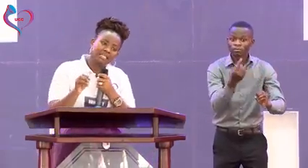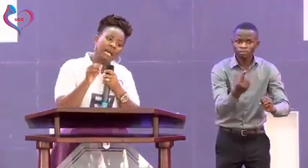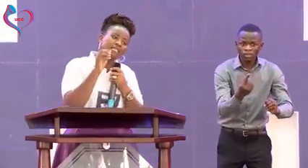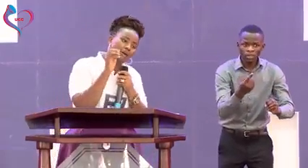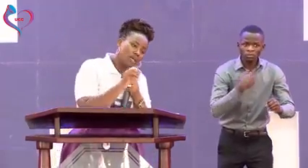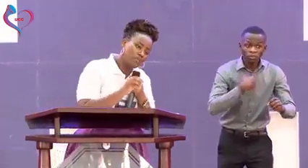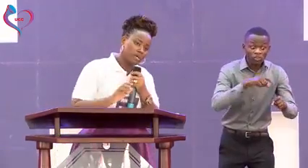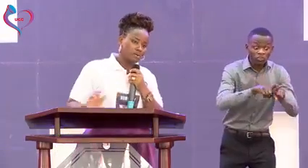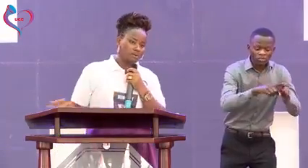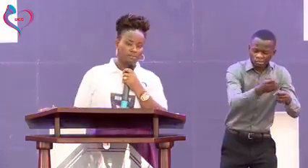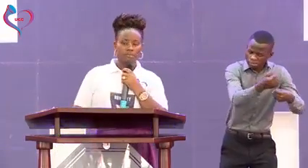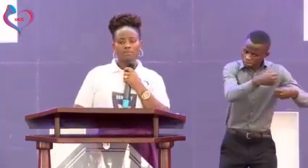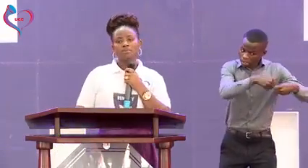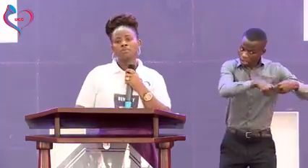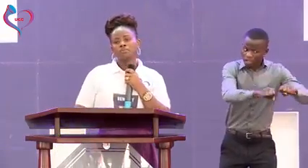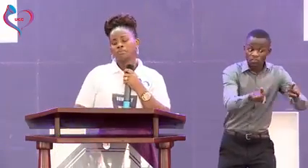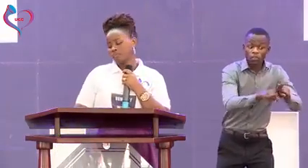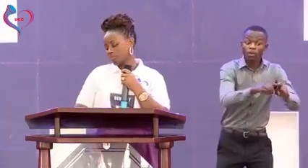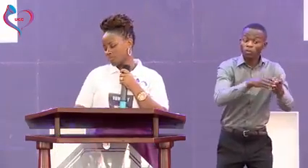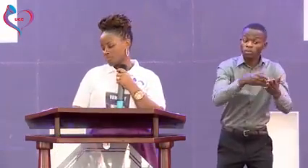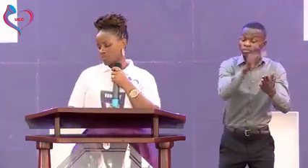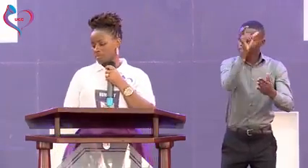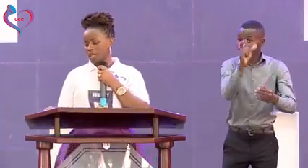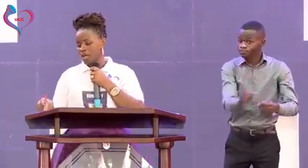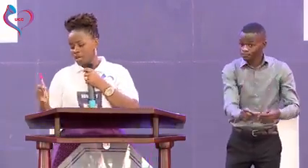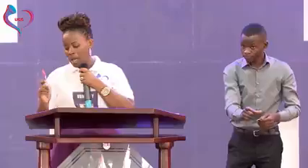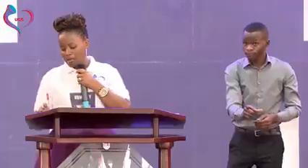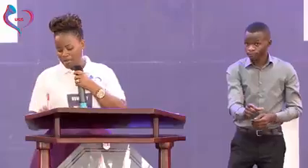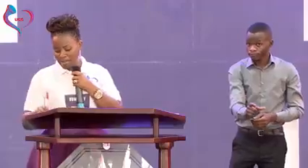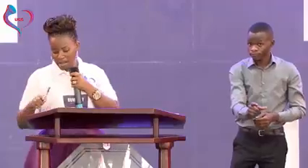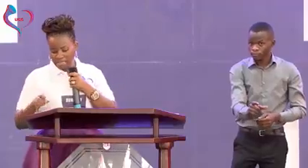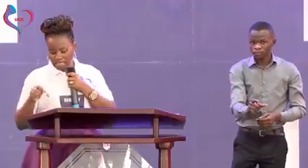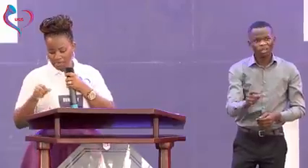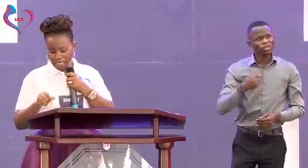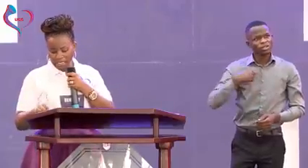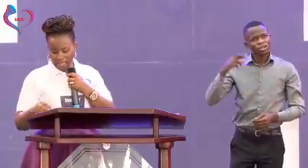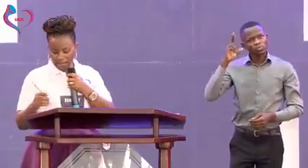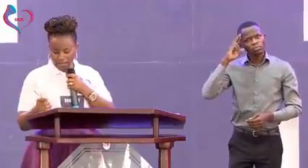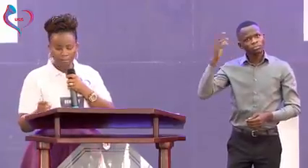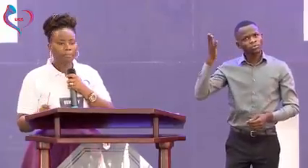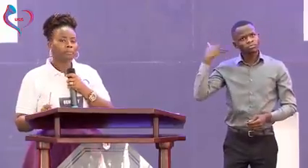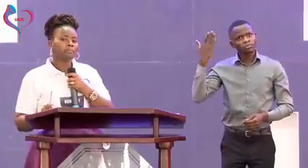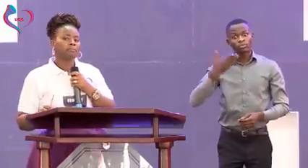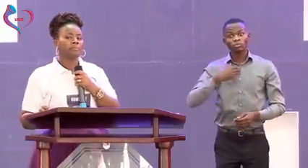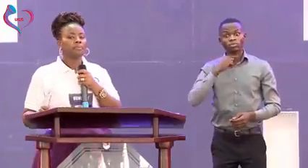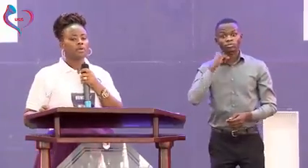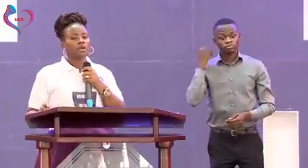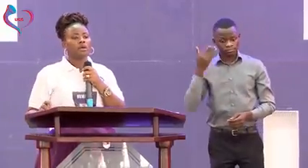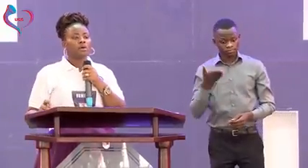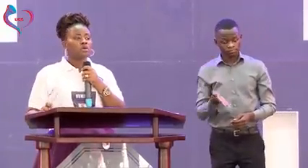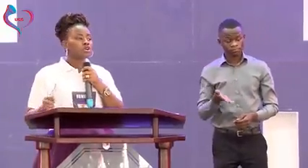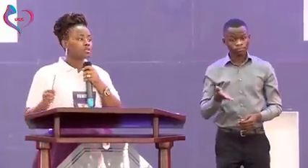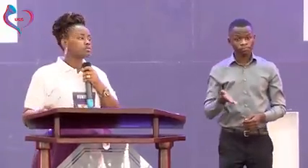I acted as a weak person. Nayaga manti nkola ngo munafu. I remember there was a certain pastor here. Nzijukira